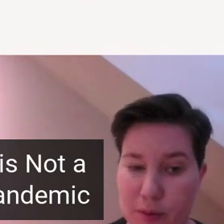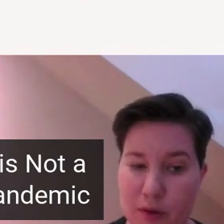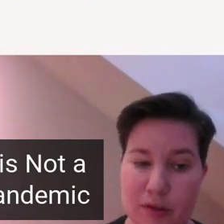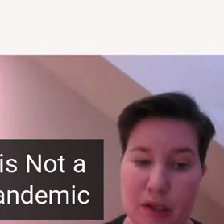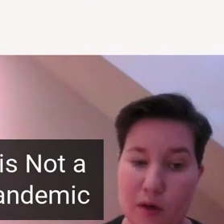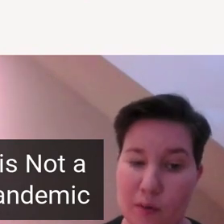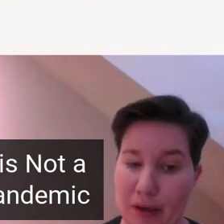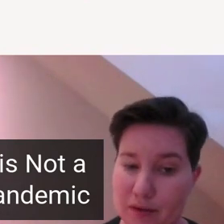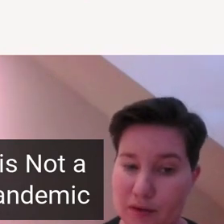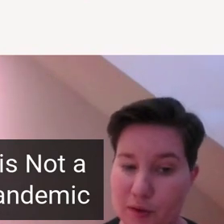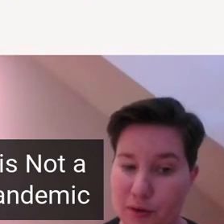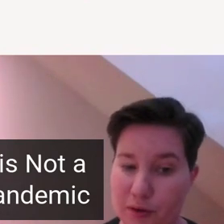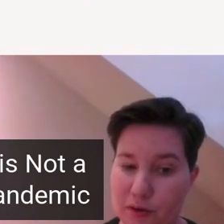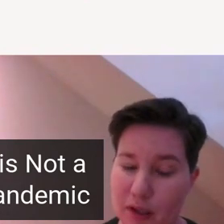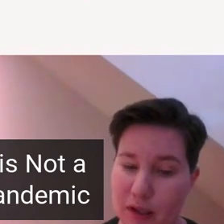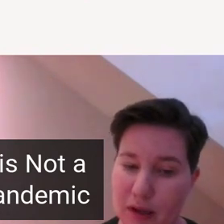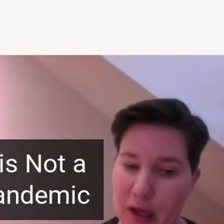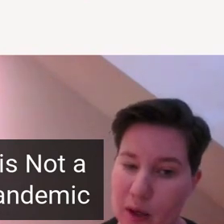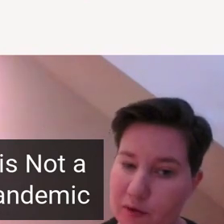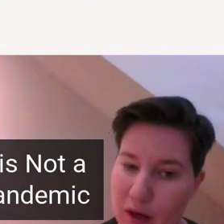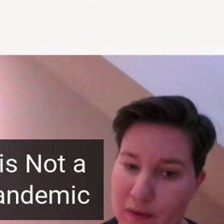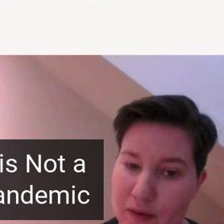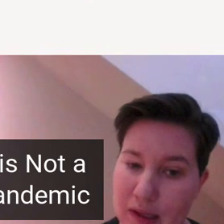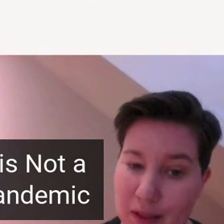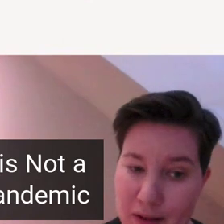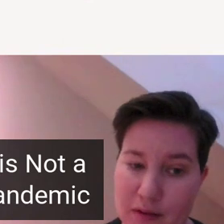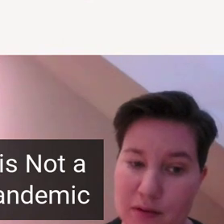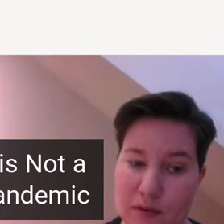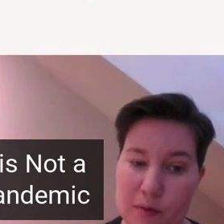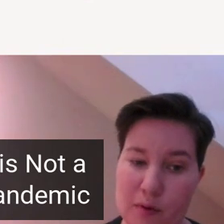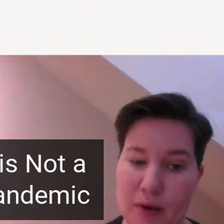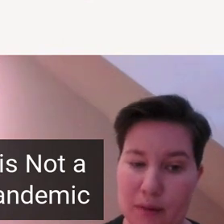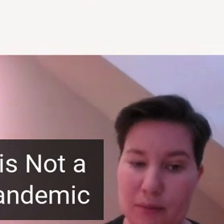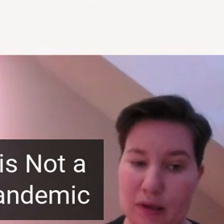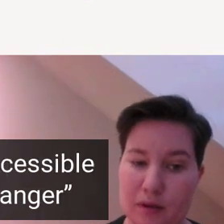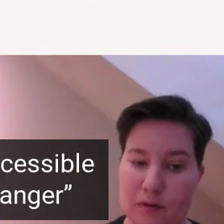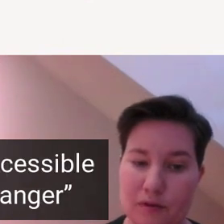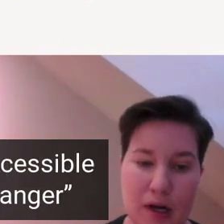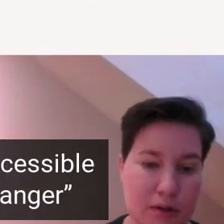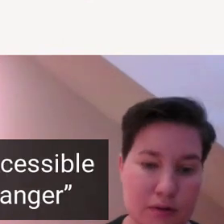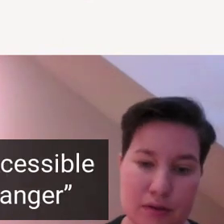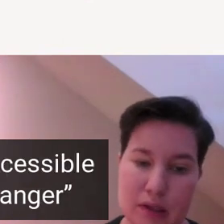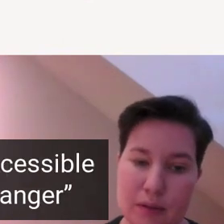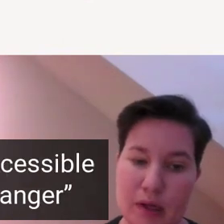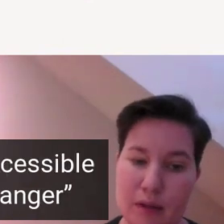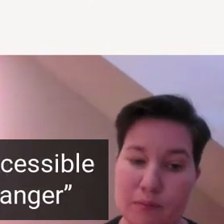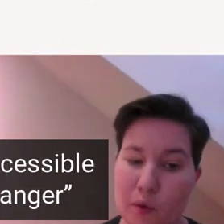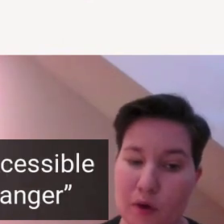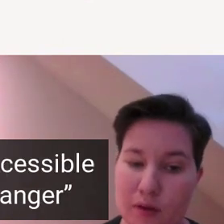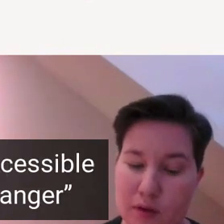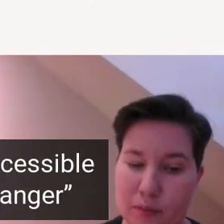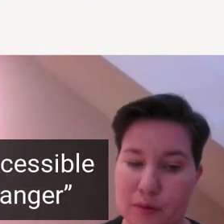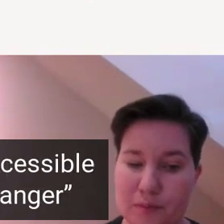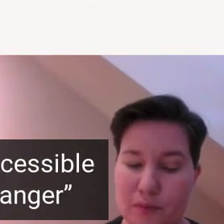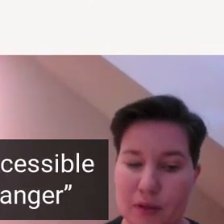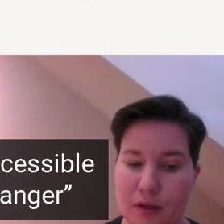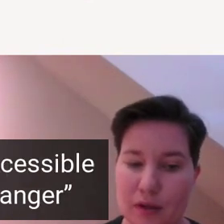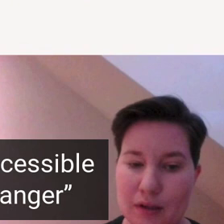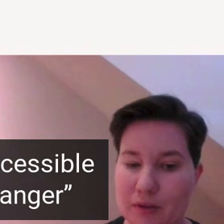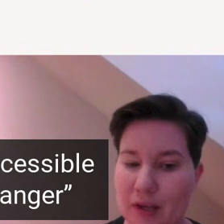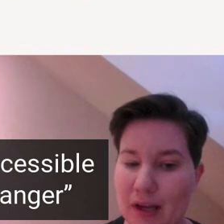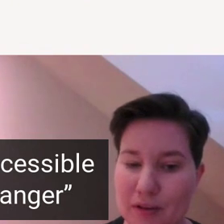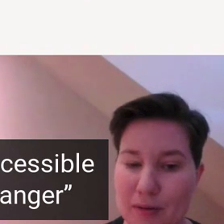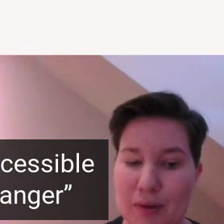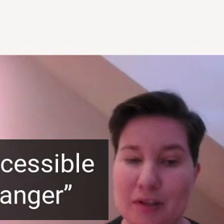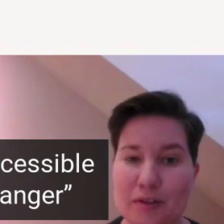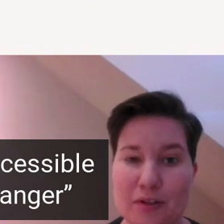2022 report, Going Back is Not Choice, laid out 5 key lessons from the pandemic for how a university can become more accessible, and